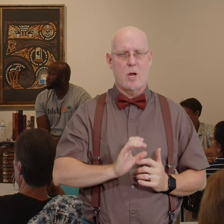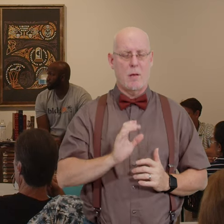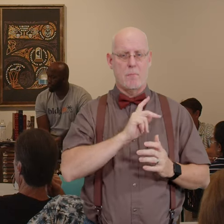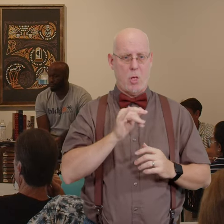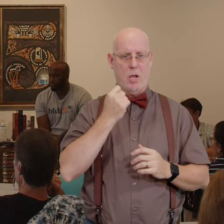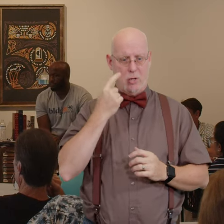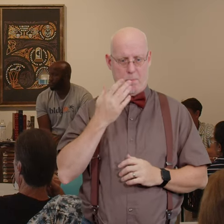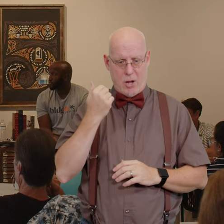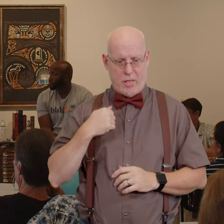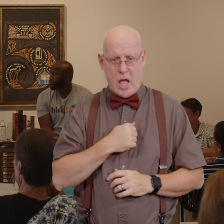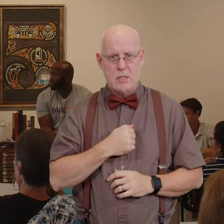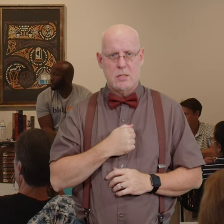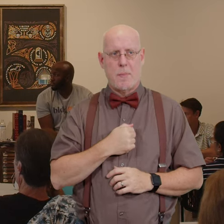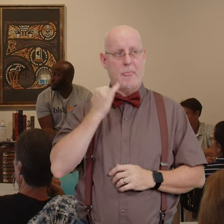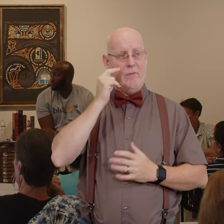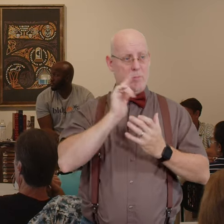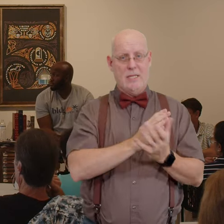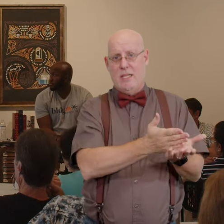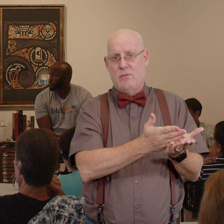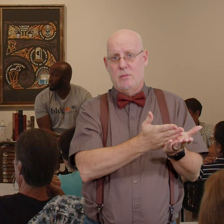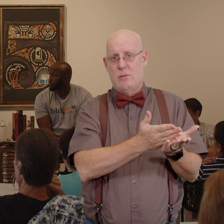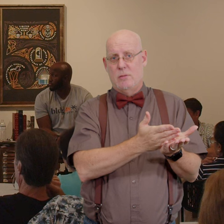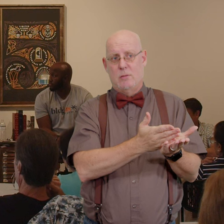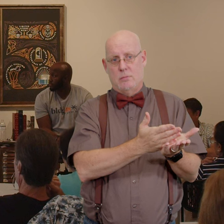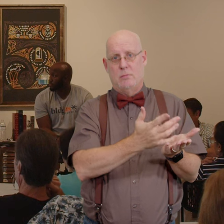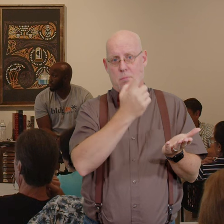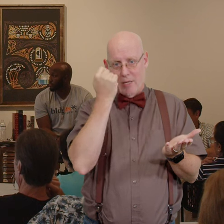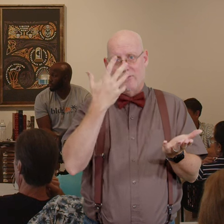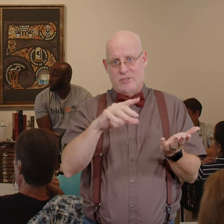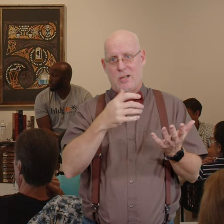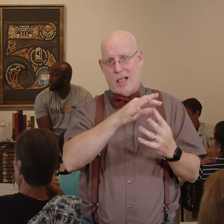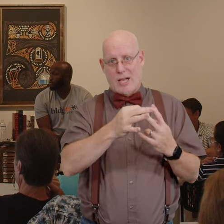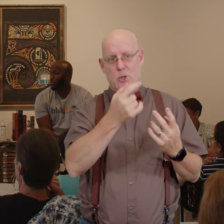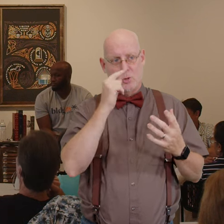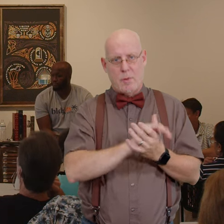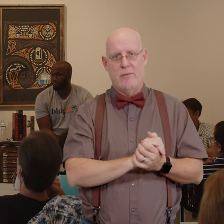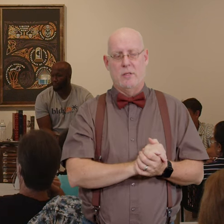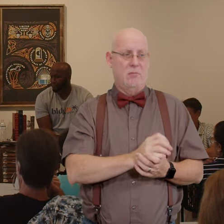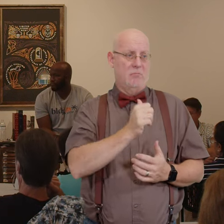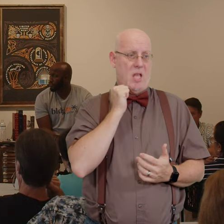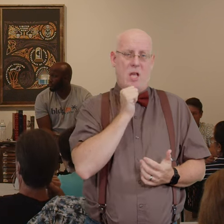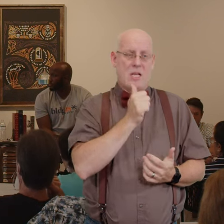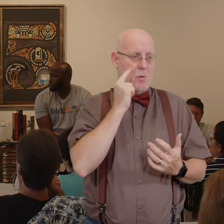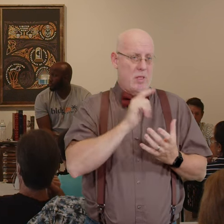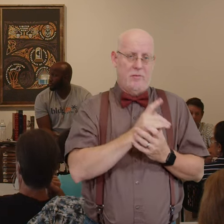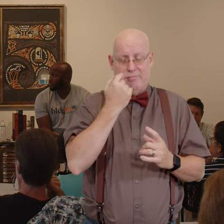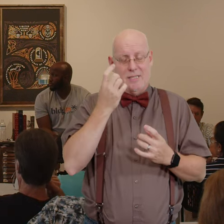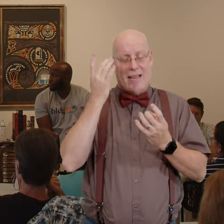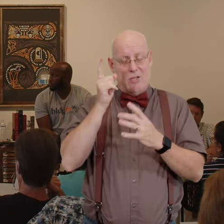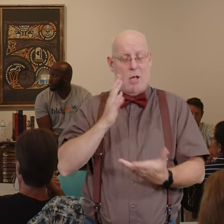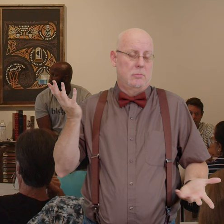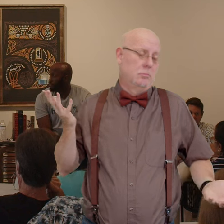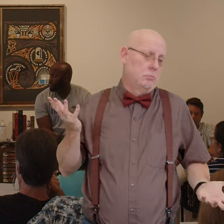And Paul understands better than probably all of us that if he believes, it's because he's been elected to believe. And if he doesn't, it's because he